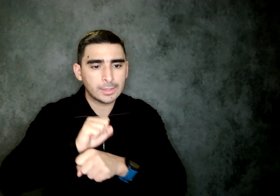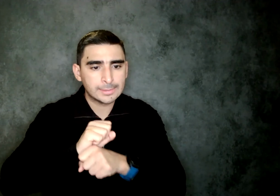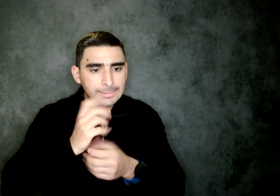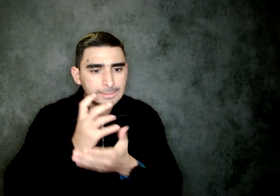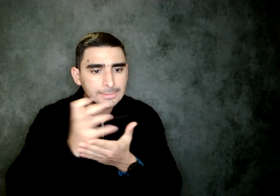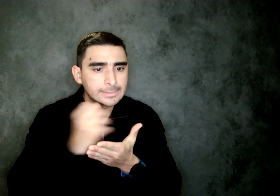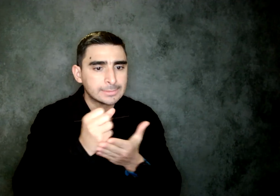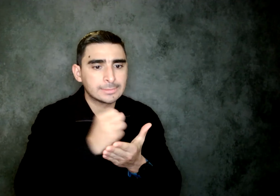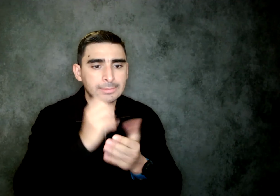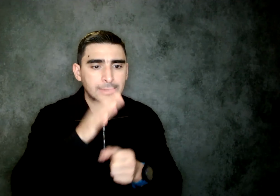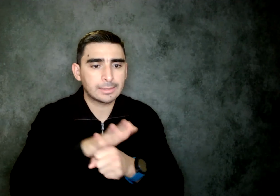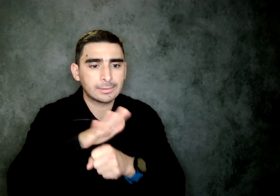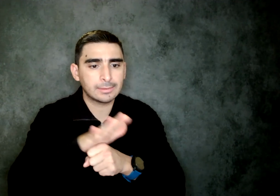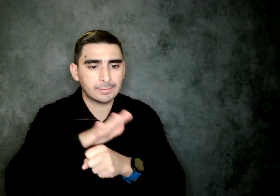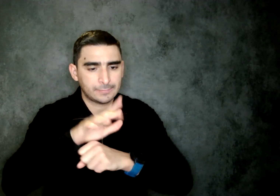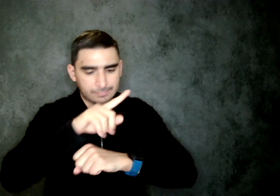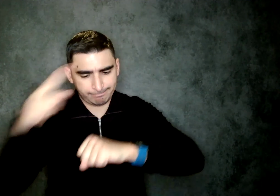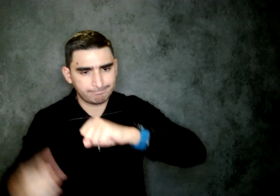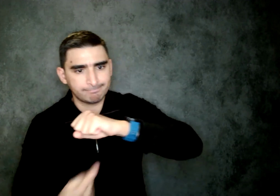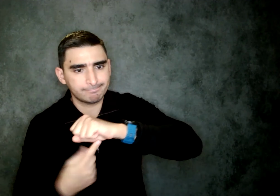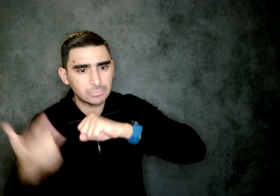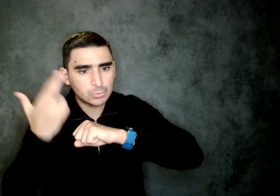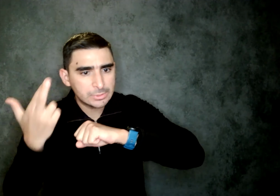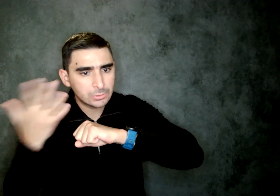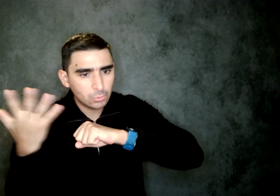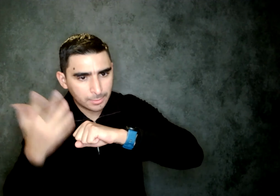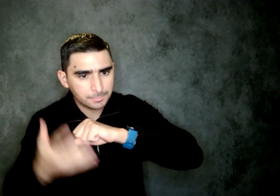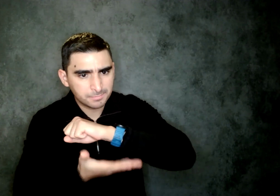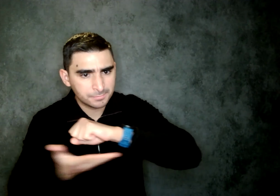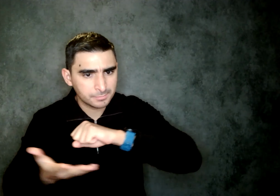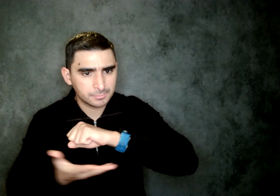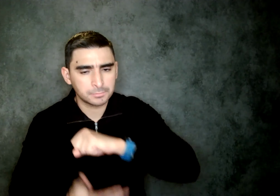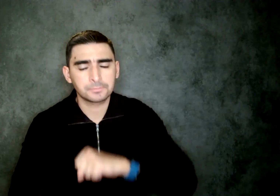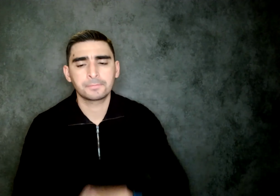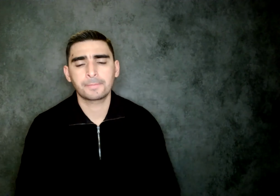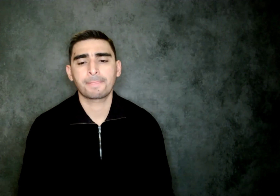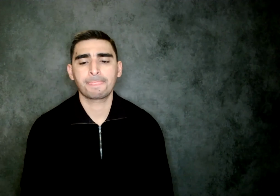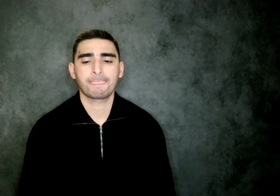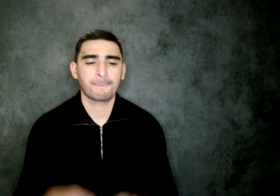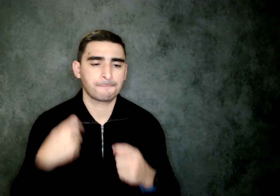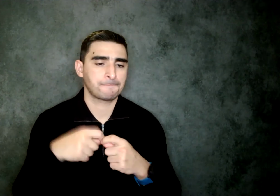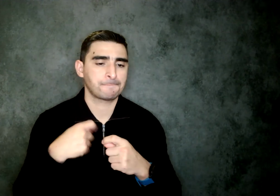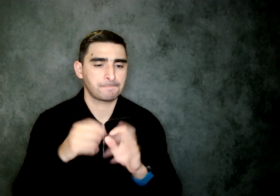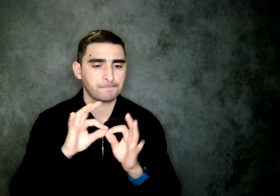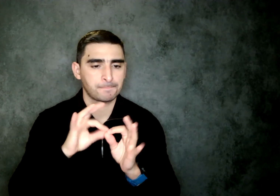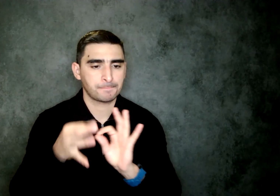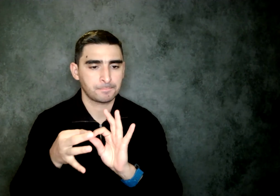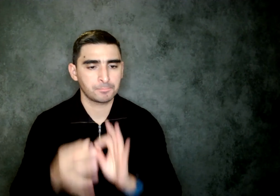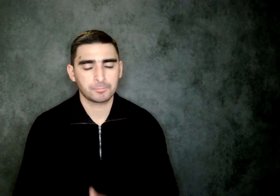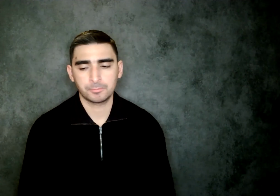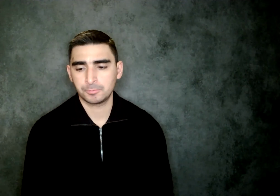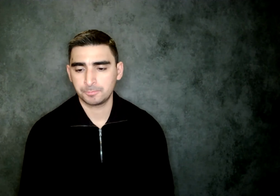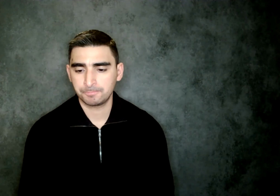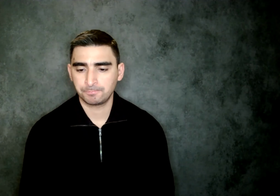those things. Y estamos hablando del problema de base, que del hecho de que tenemos una baja